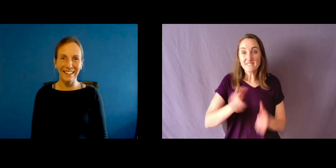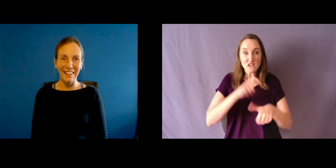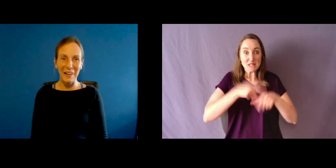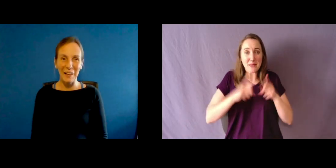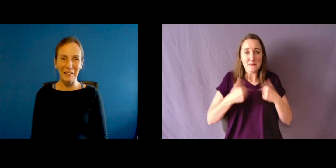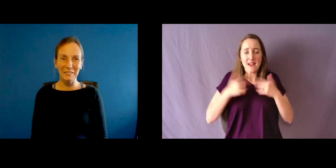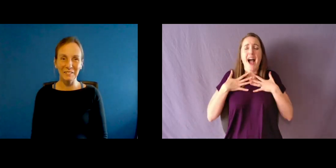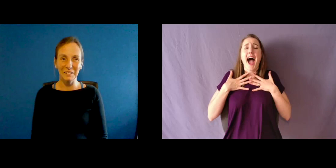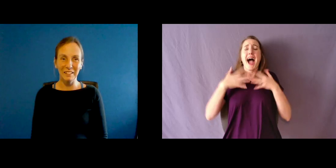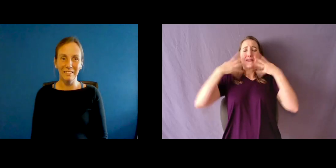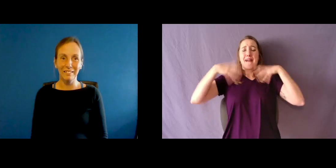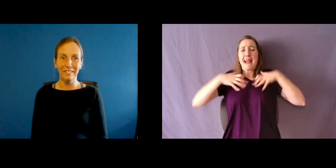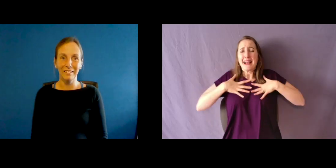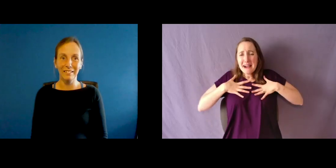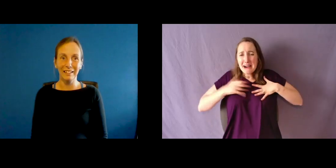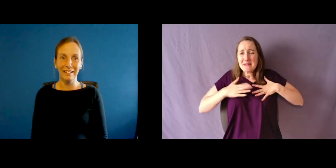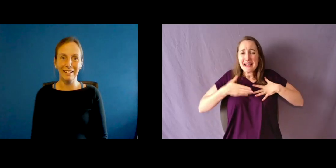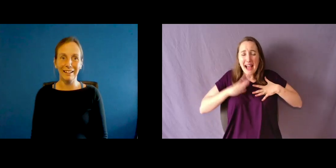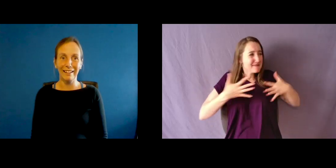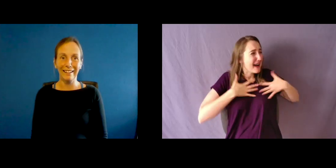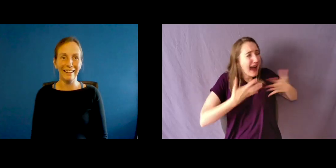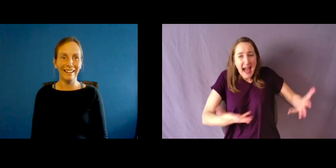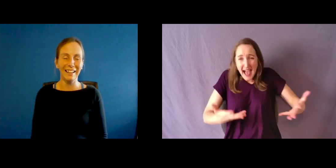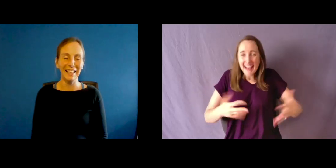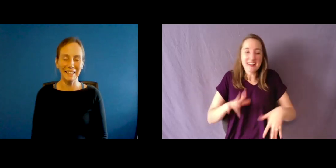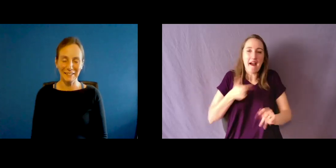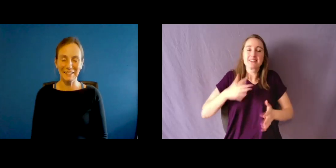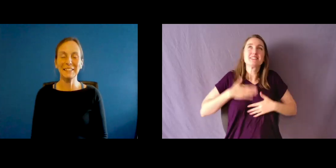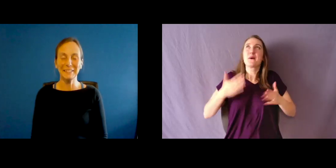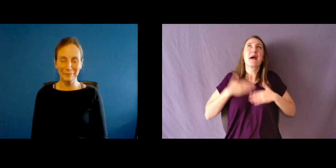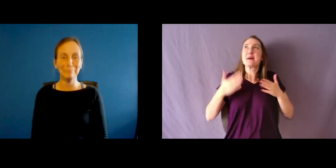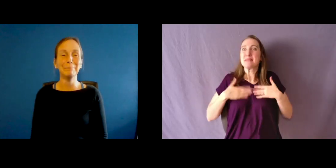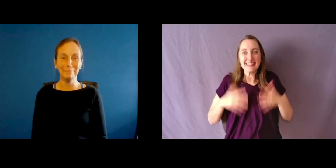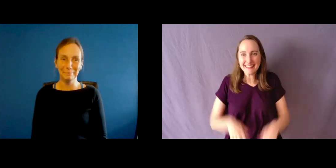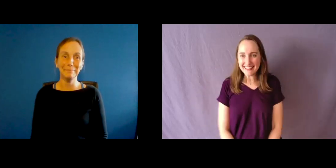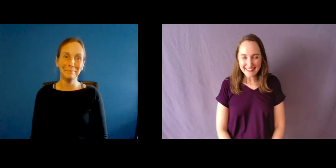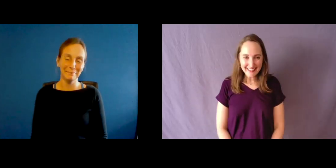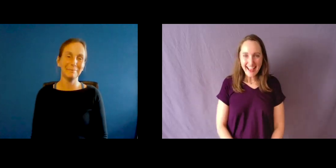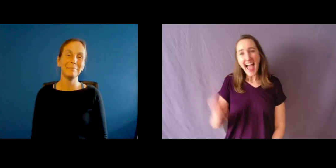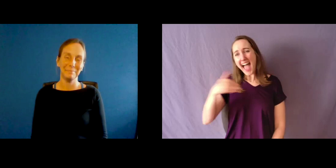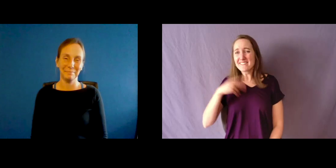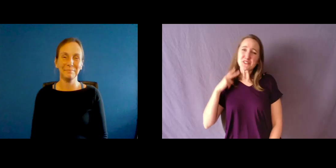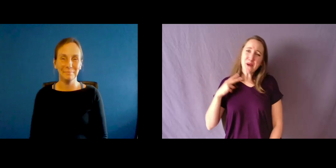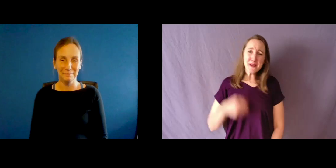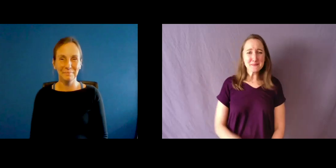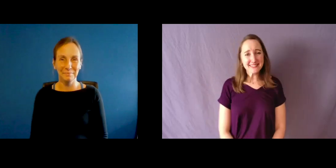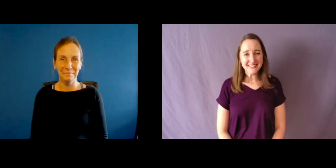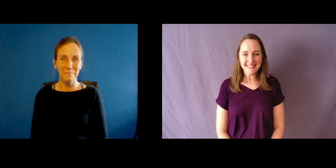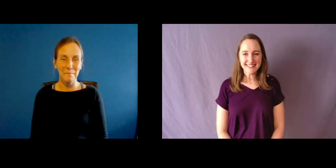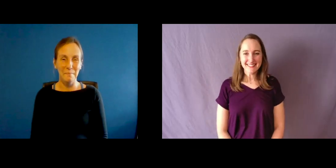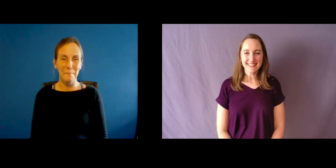I started crying. I was like, oh my god, I was like so happy. I was like, they saw the ever stripe, and we